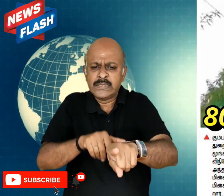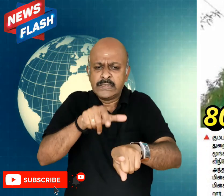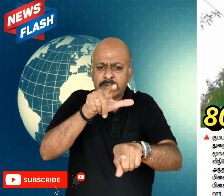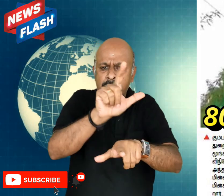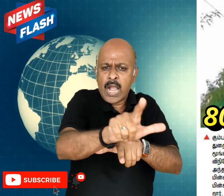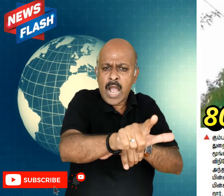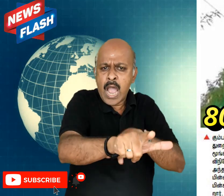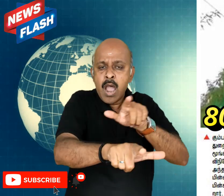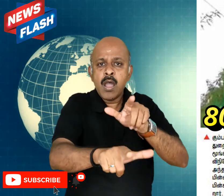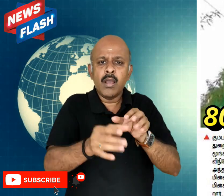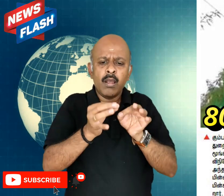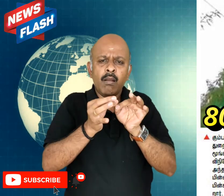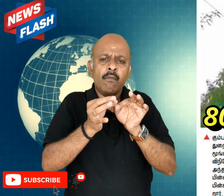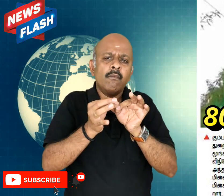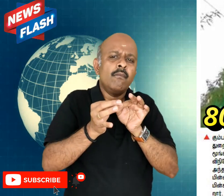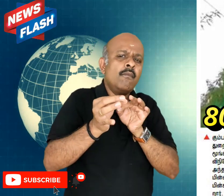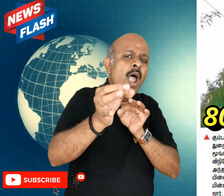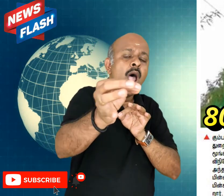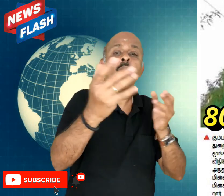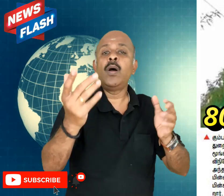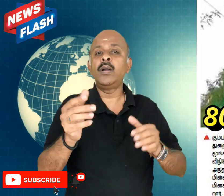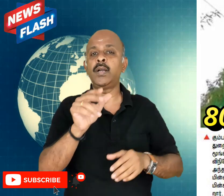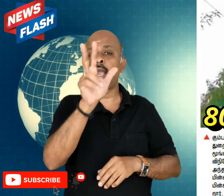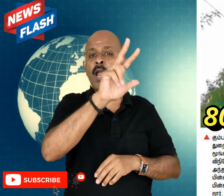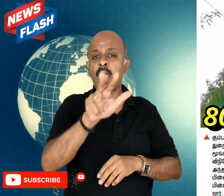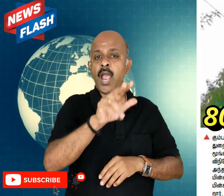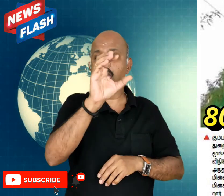And as I told earlier, he walked around 80 feet.